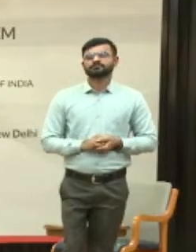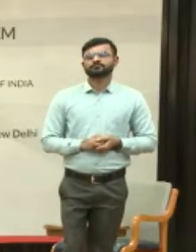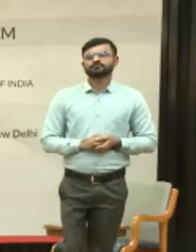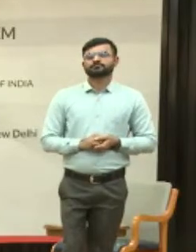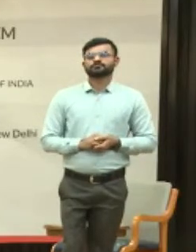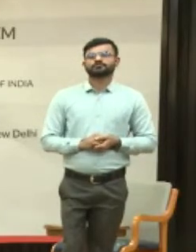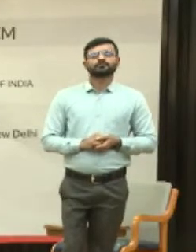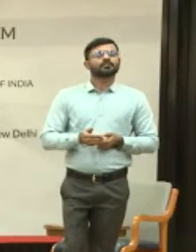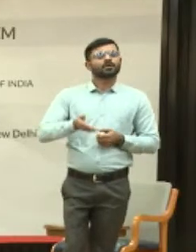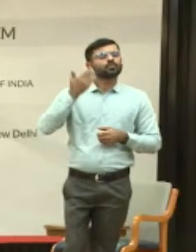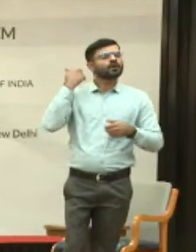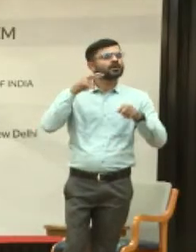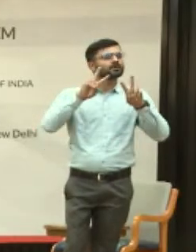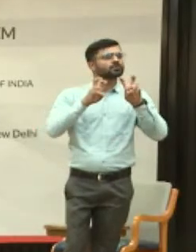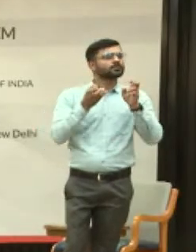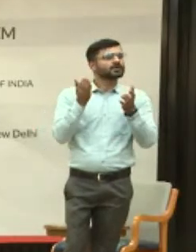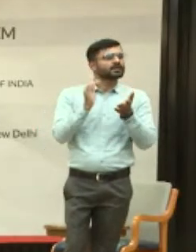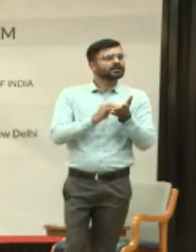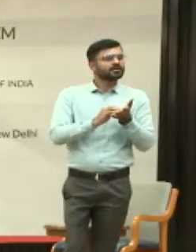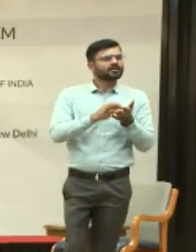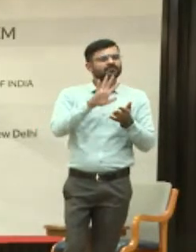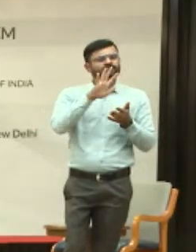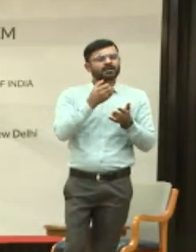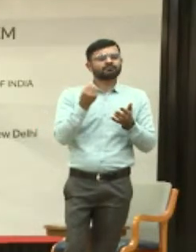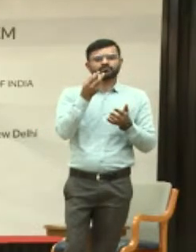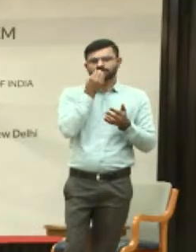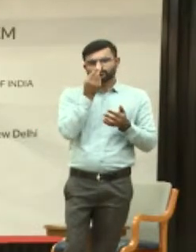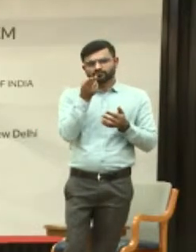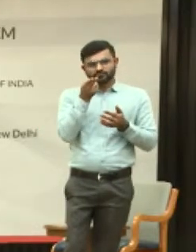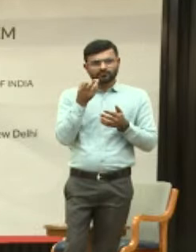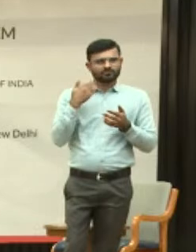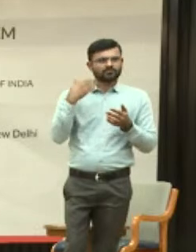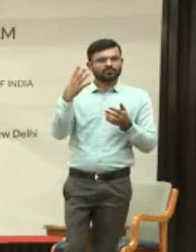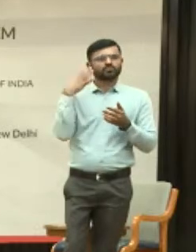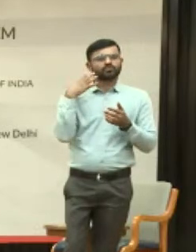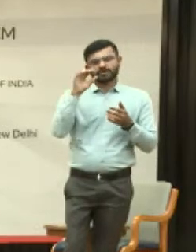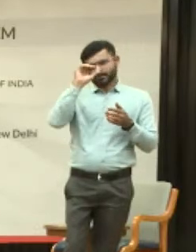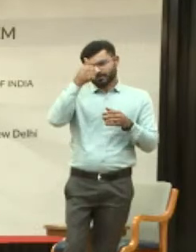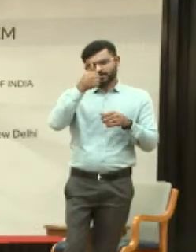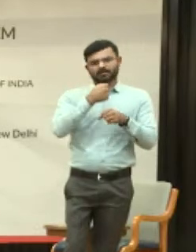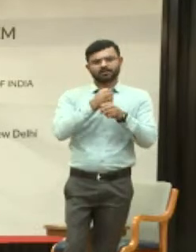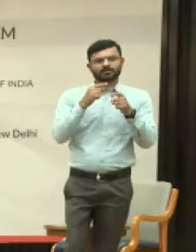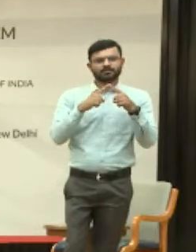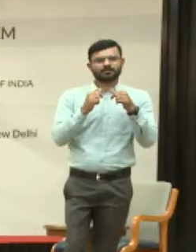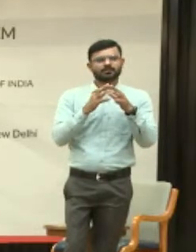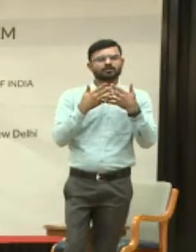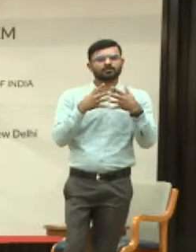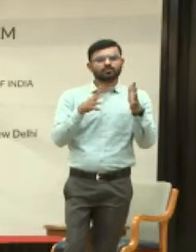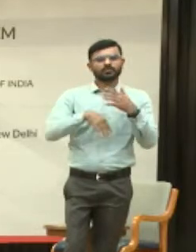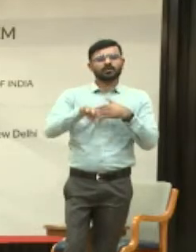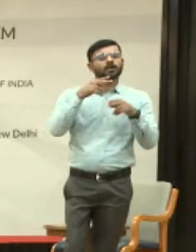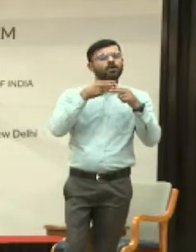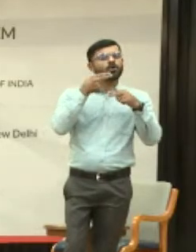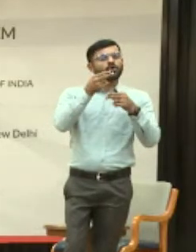But there was a case against a 5-star hotel near Gateway of India. You can guess which one, which